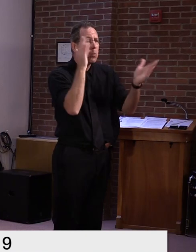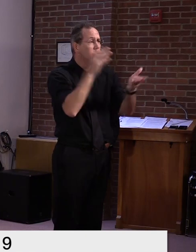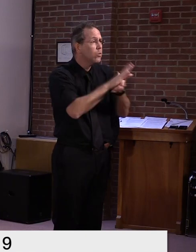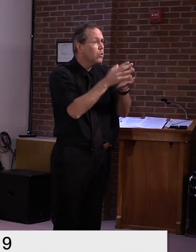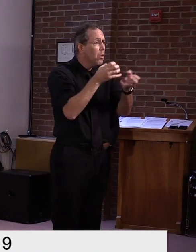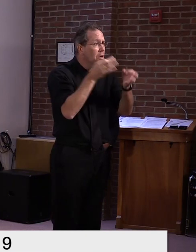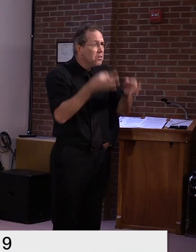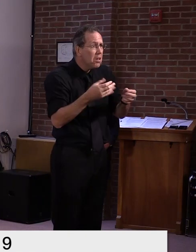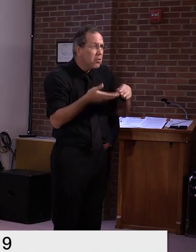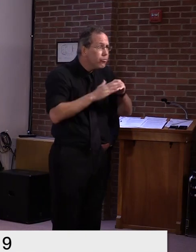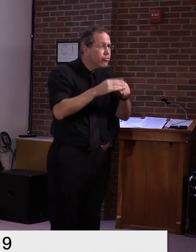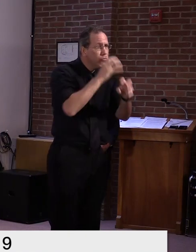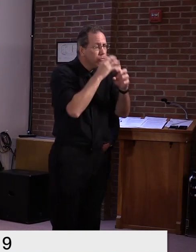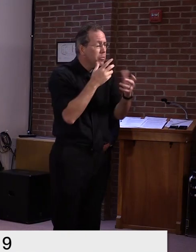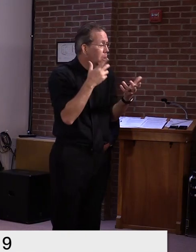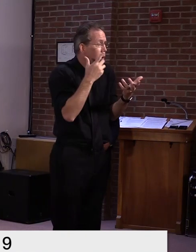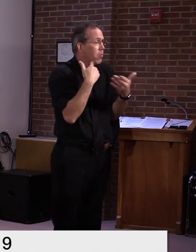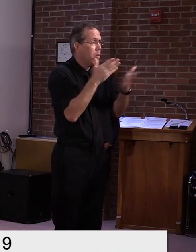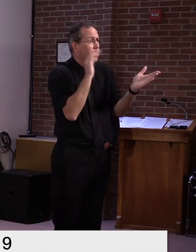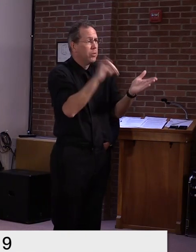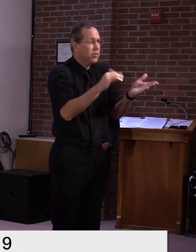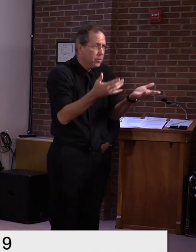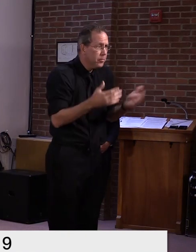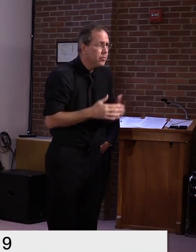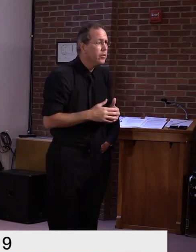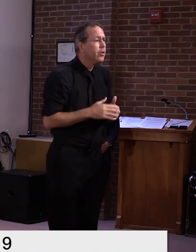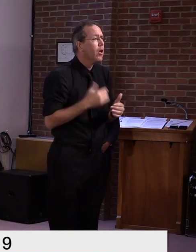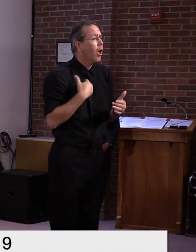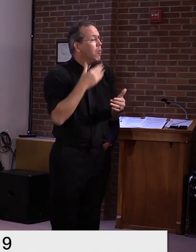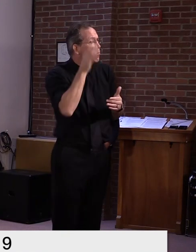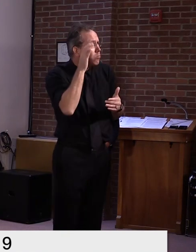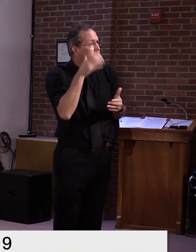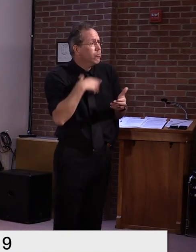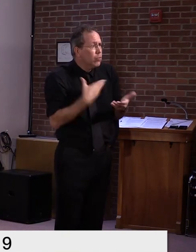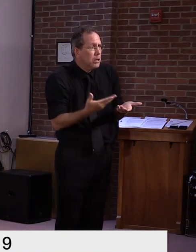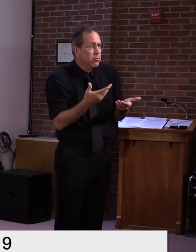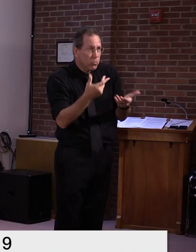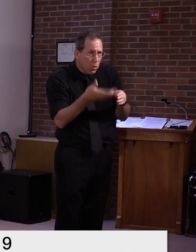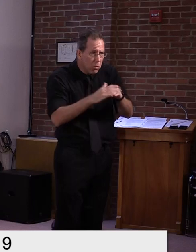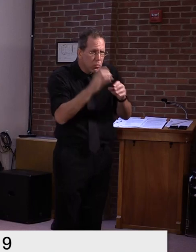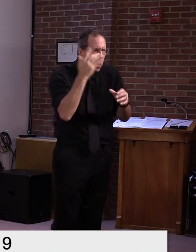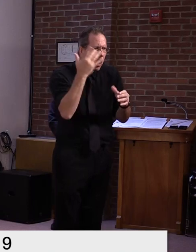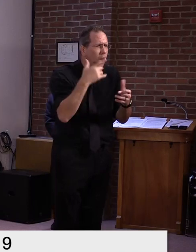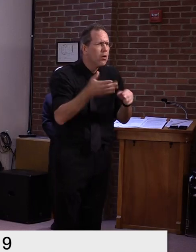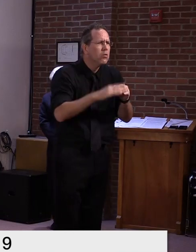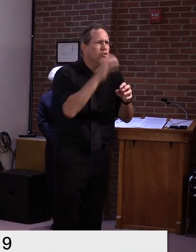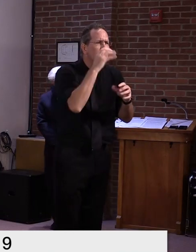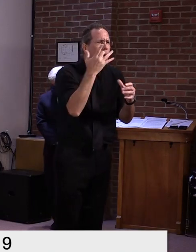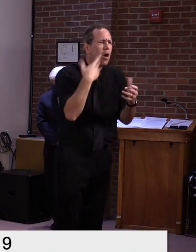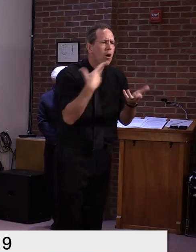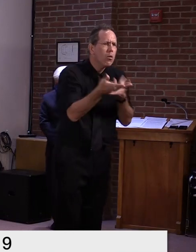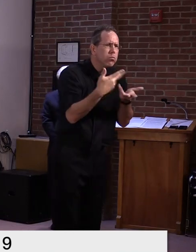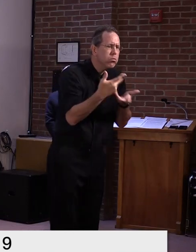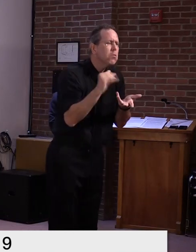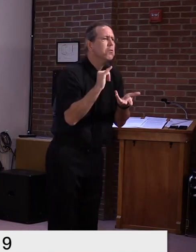Also, Eric? Eric, we'll try and find out a little bit more about that and get some clarity. Before we answer anything